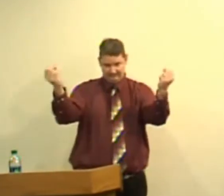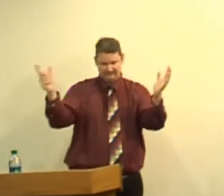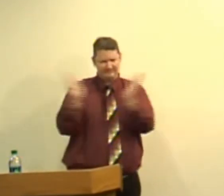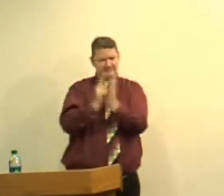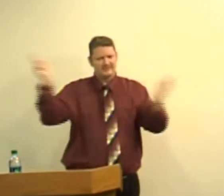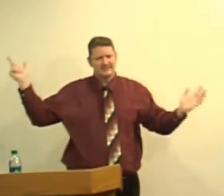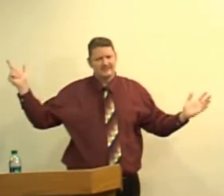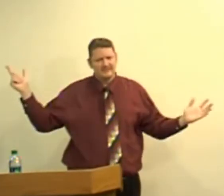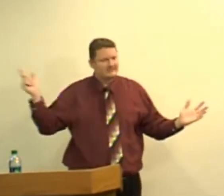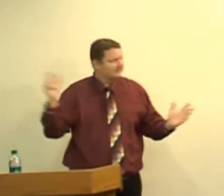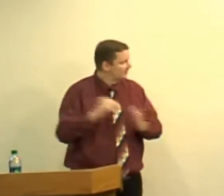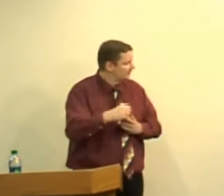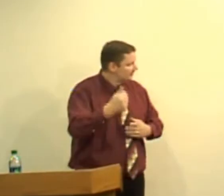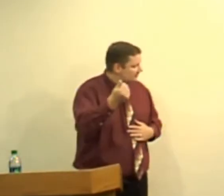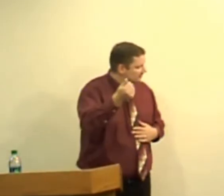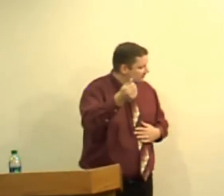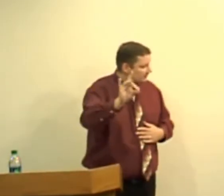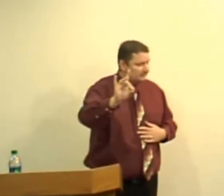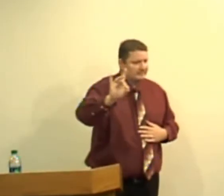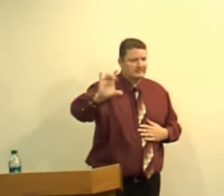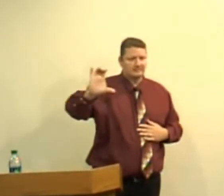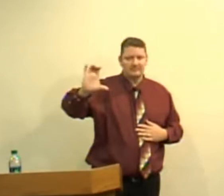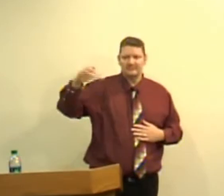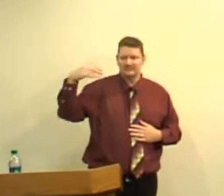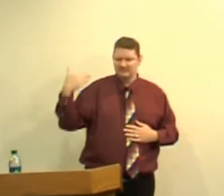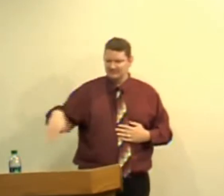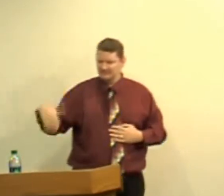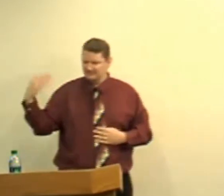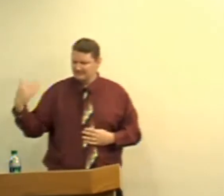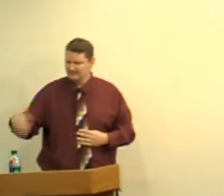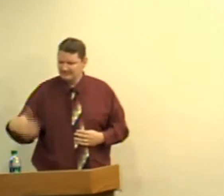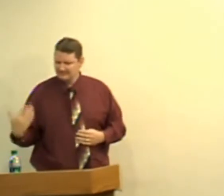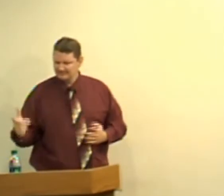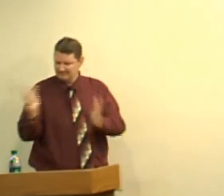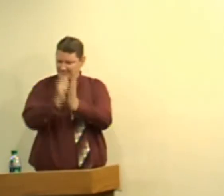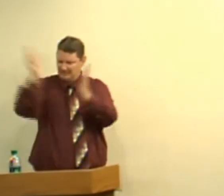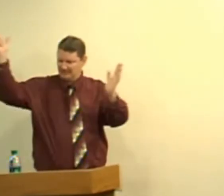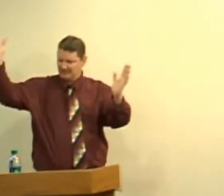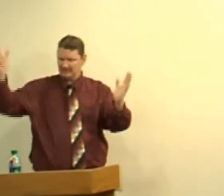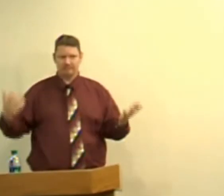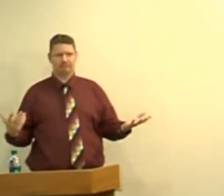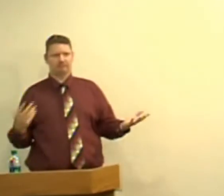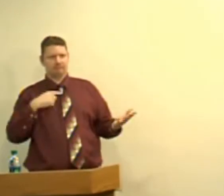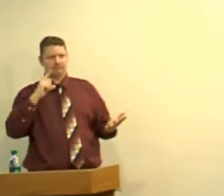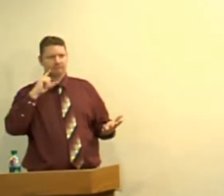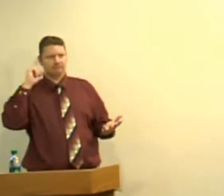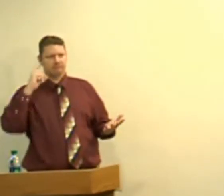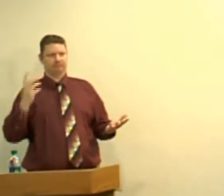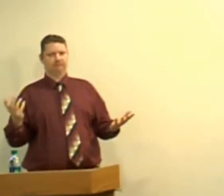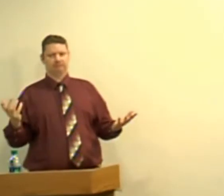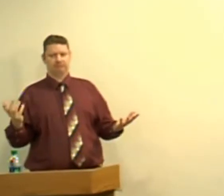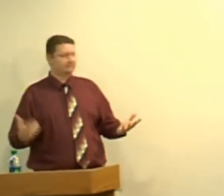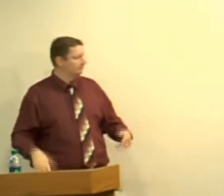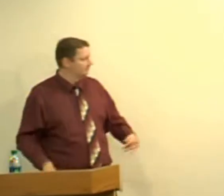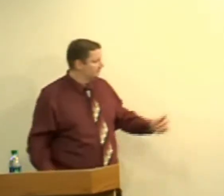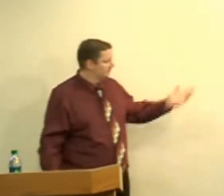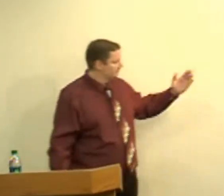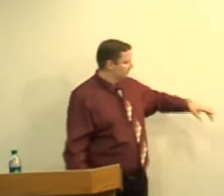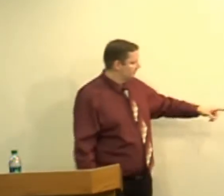They language. Sign language was banned, forbidden in the schools in the 1880s. I mean, if you